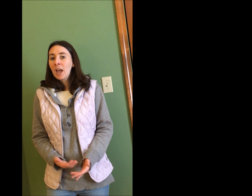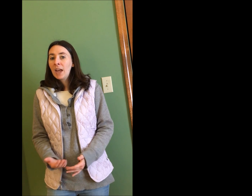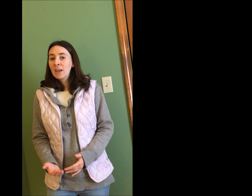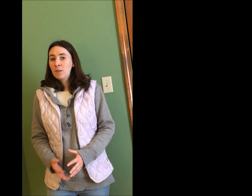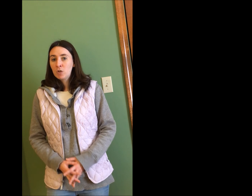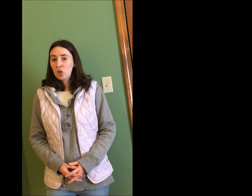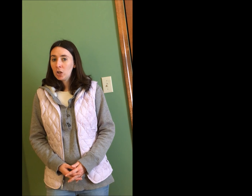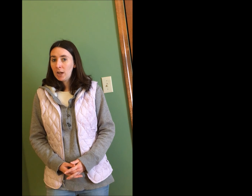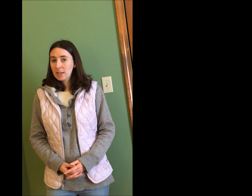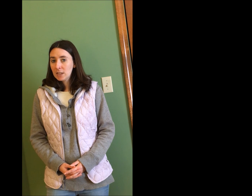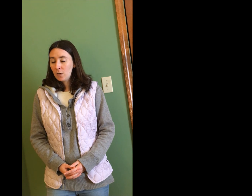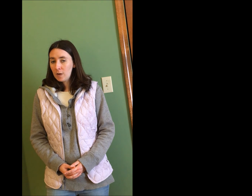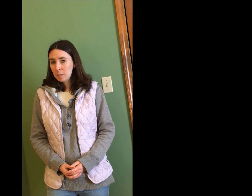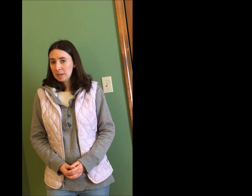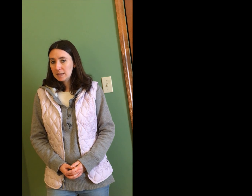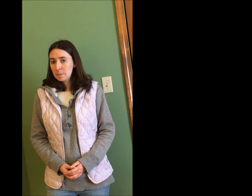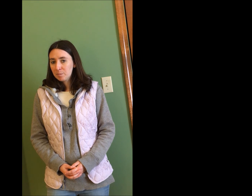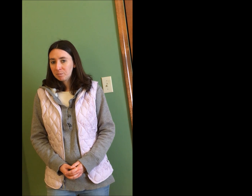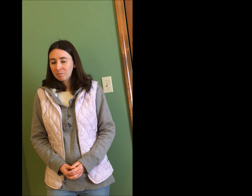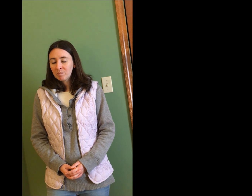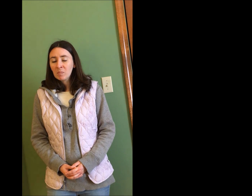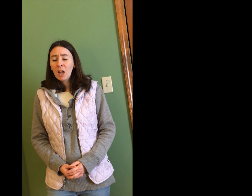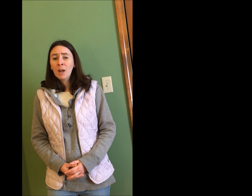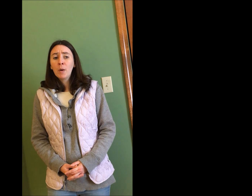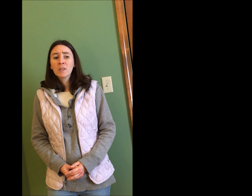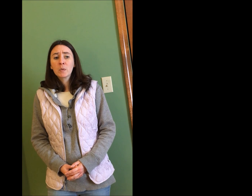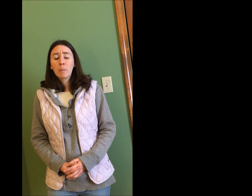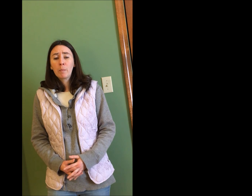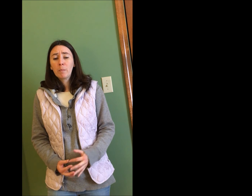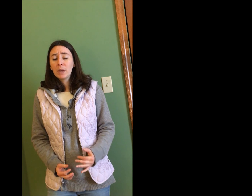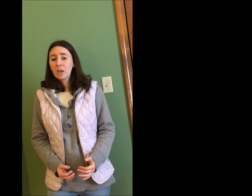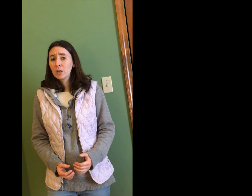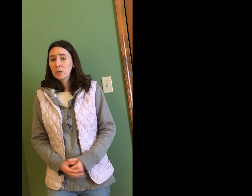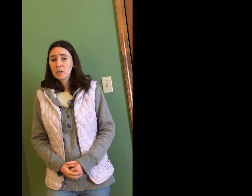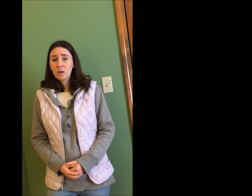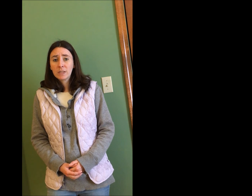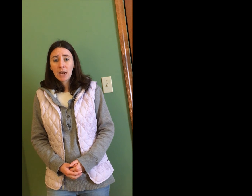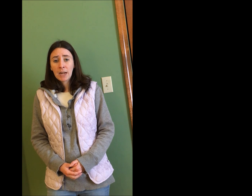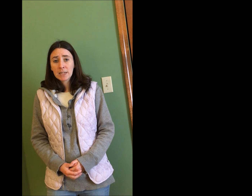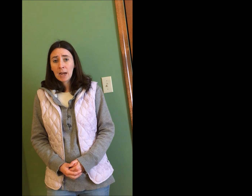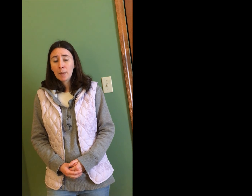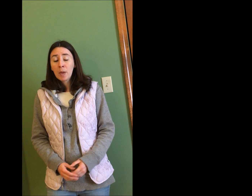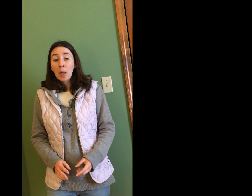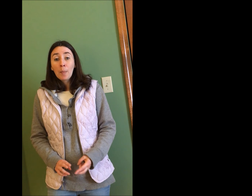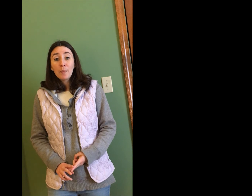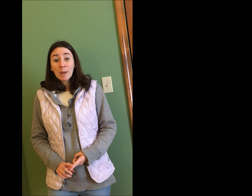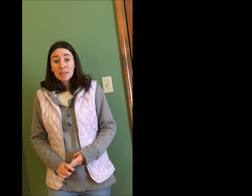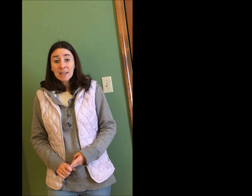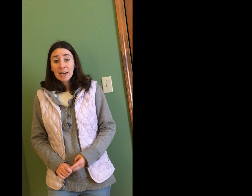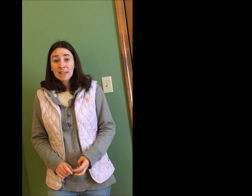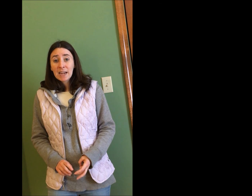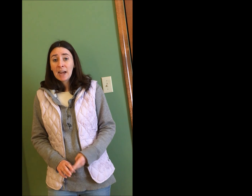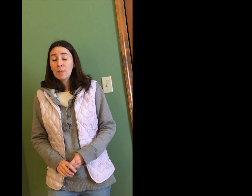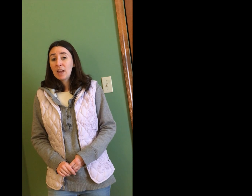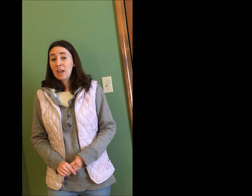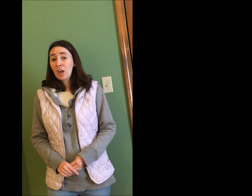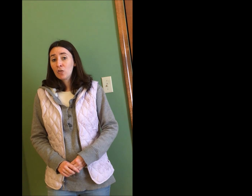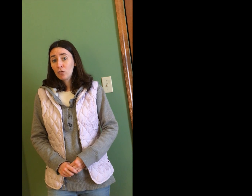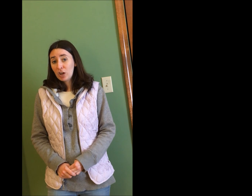and give them to your clients and their families. I'm also a big user of Signing Time, Baby Signing Time, and Rachel